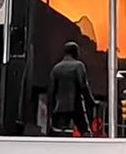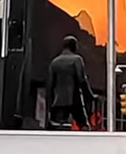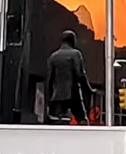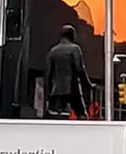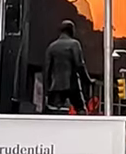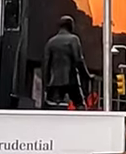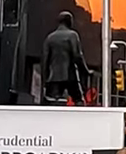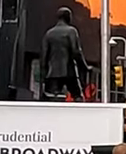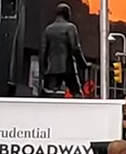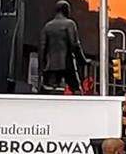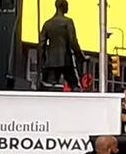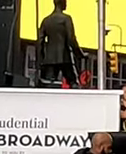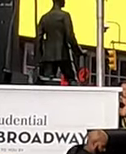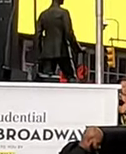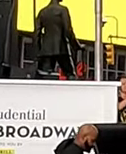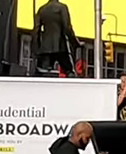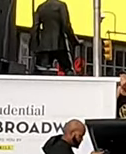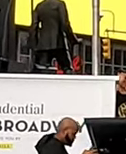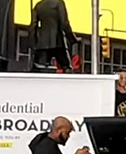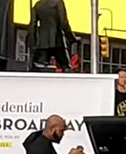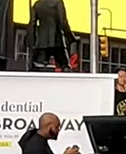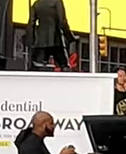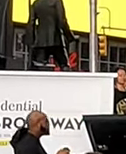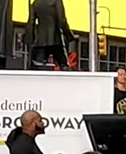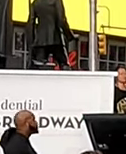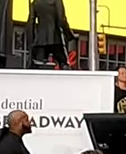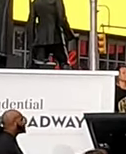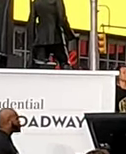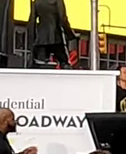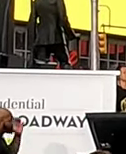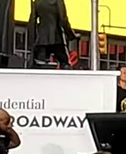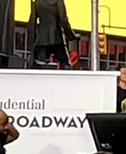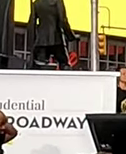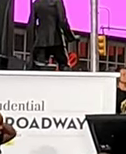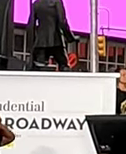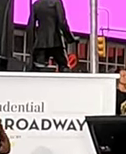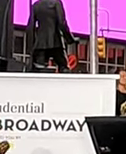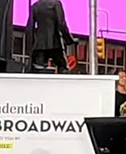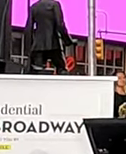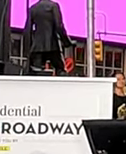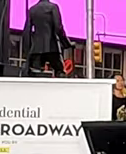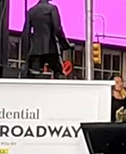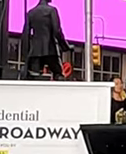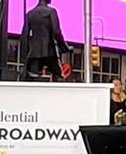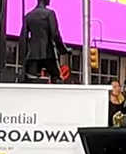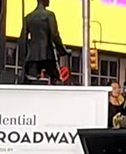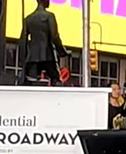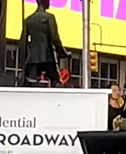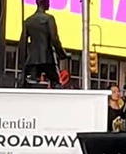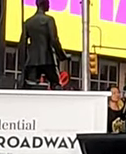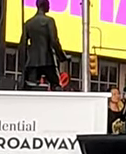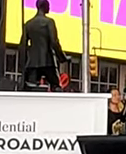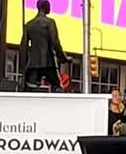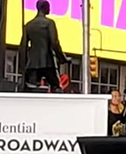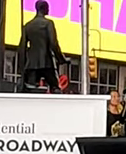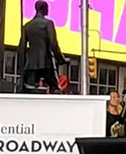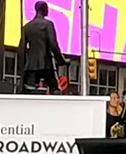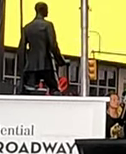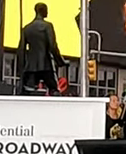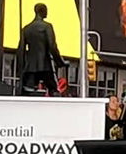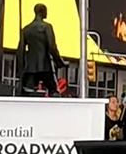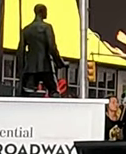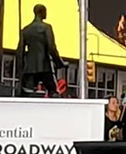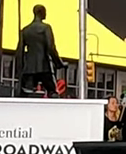He's done an incredible job. Just wait till you hear this band. They're incredible. Are they going to play our song? We're